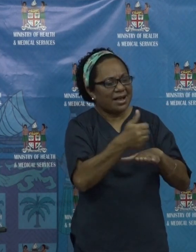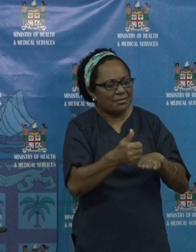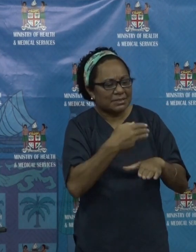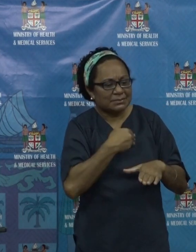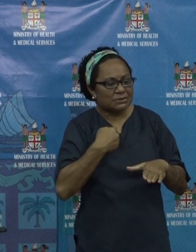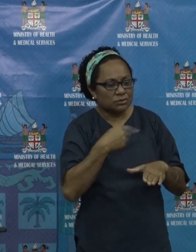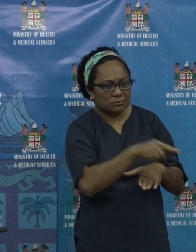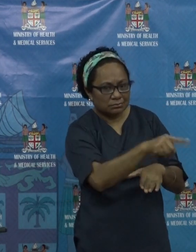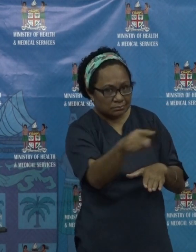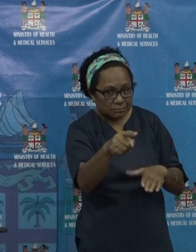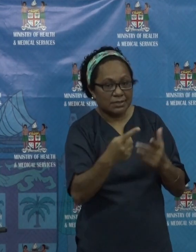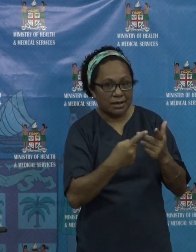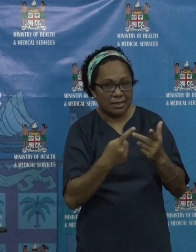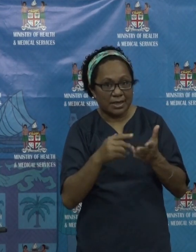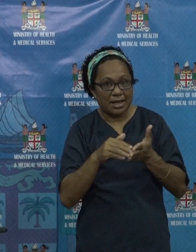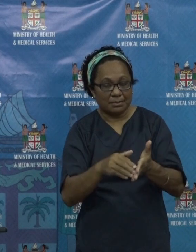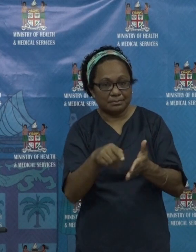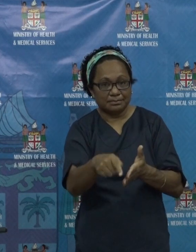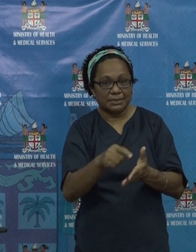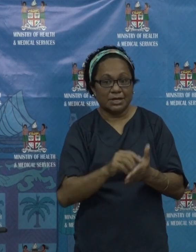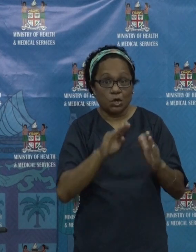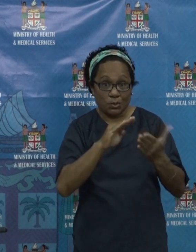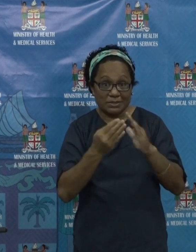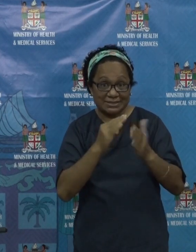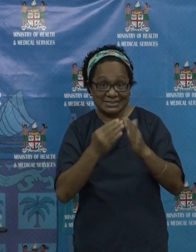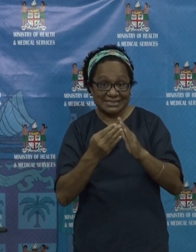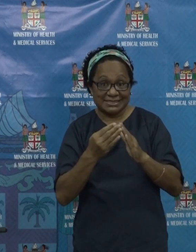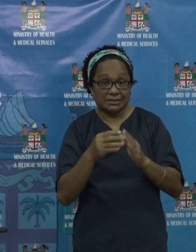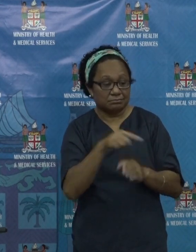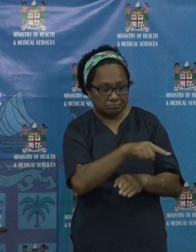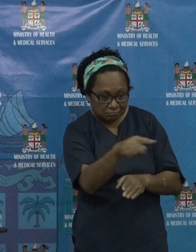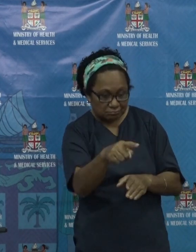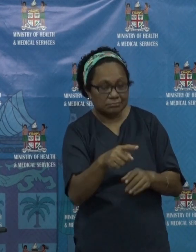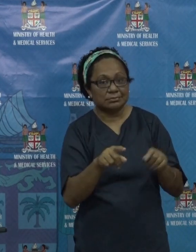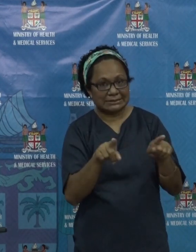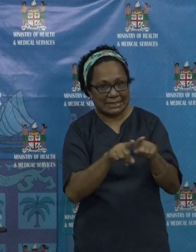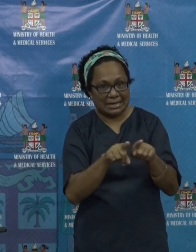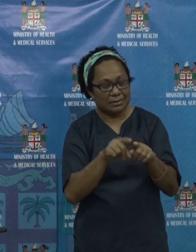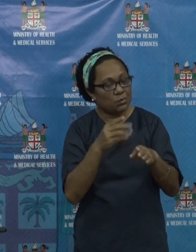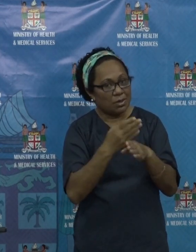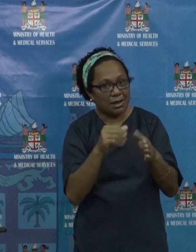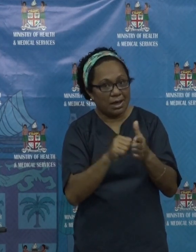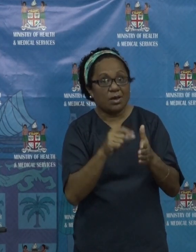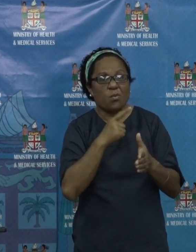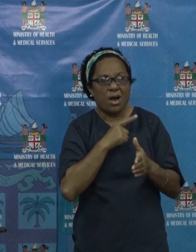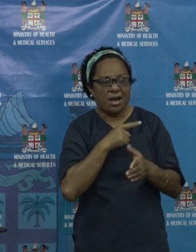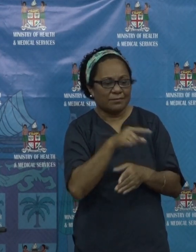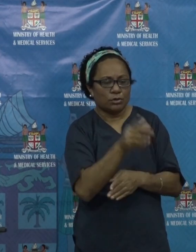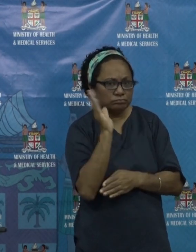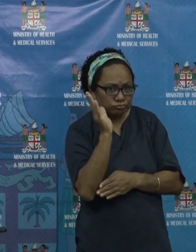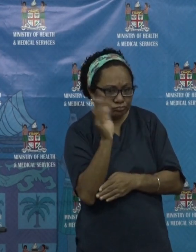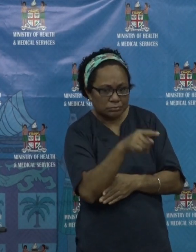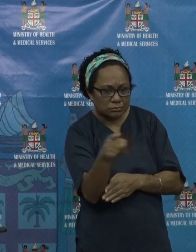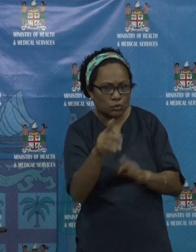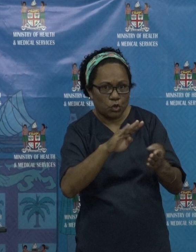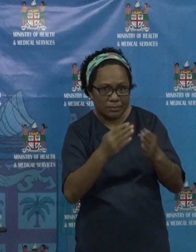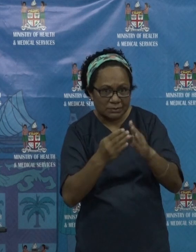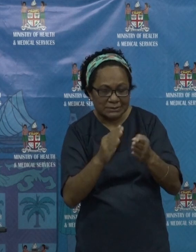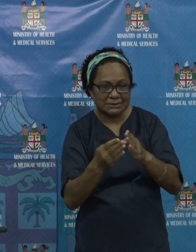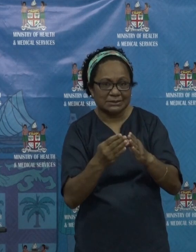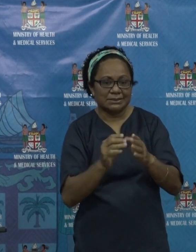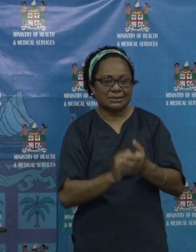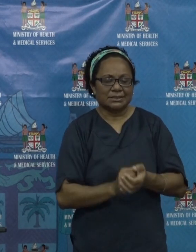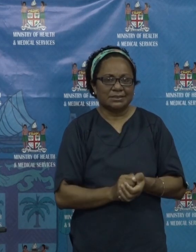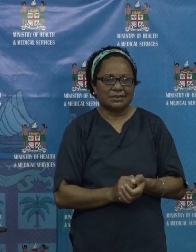and the divisional commissioners, are also working hard to raise awareness in the community, undertake